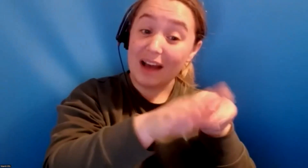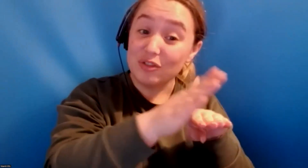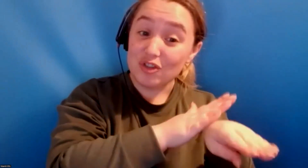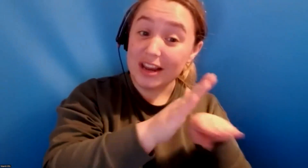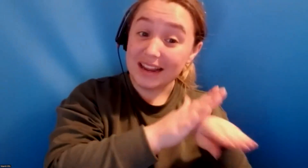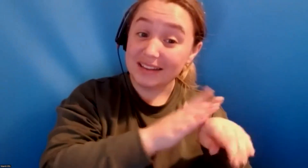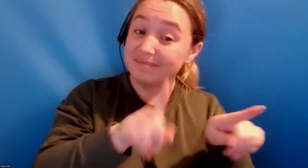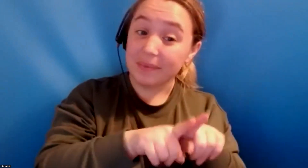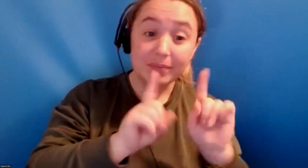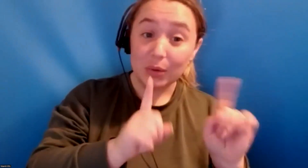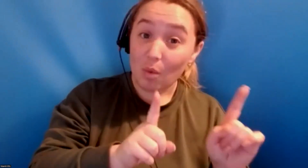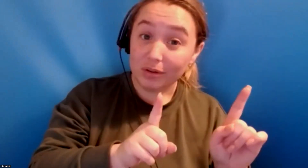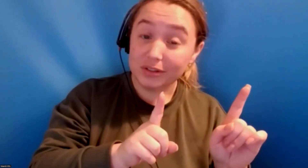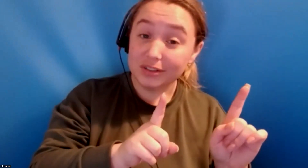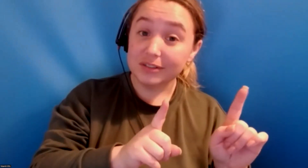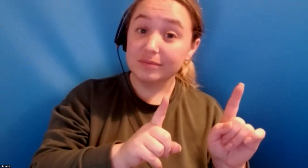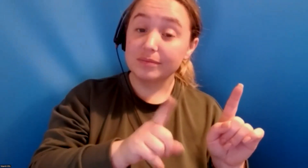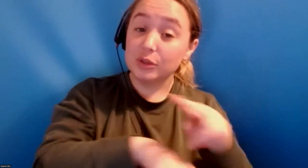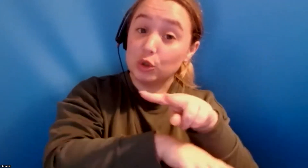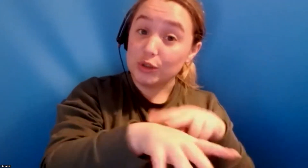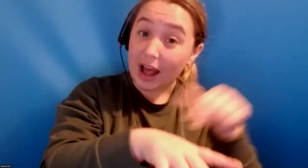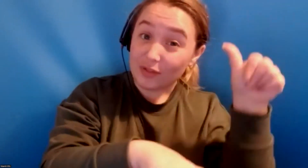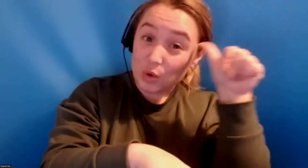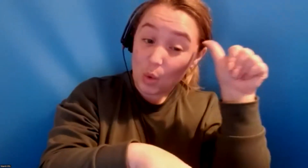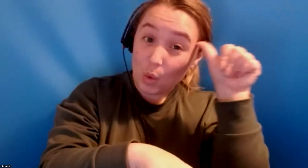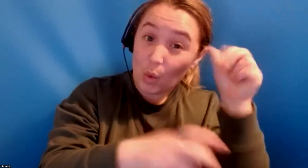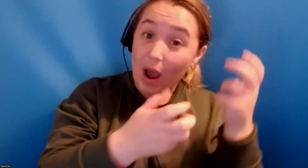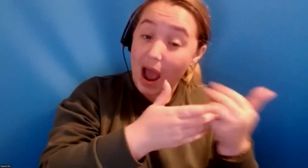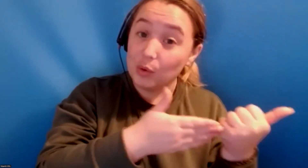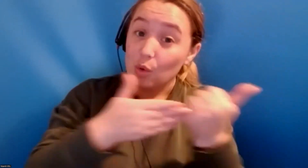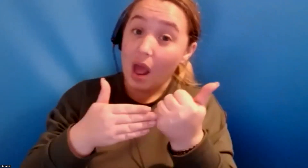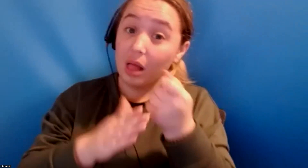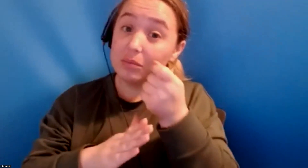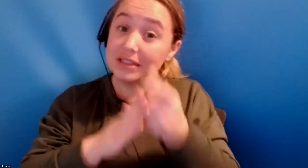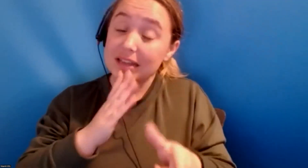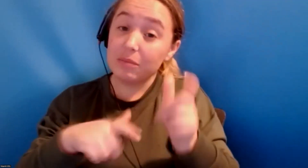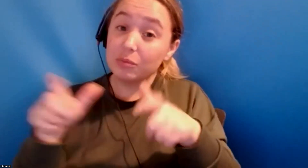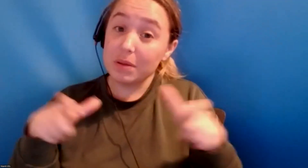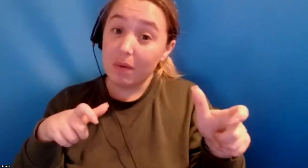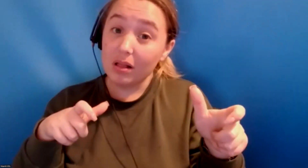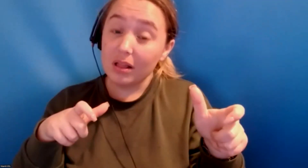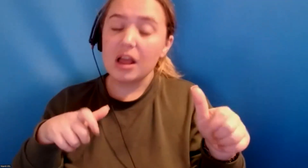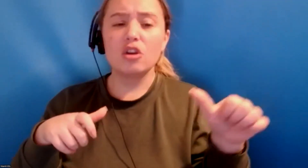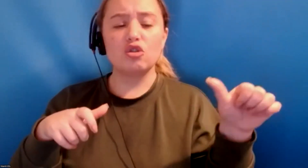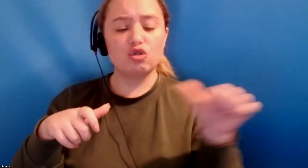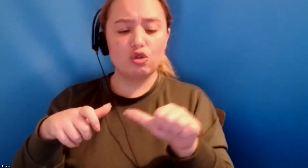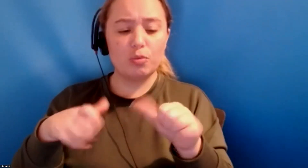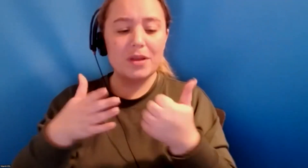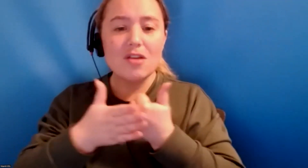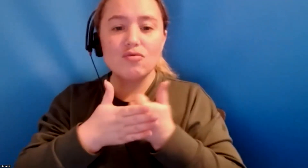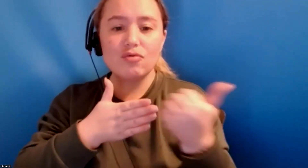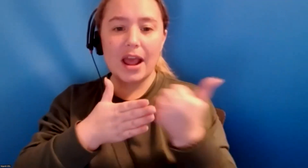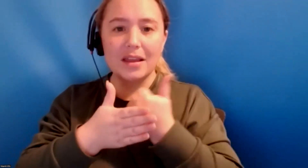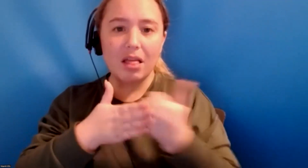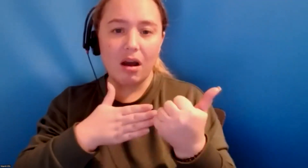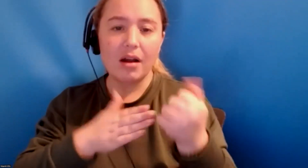disabled people? And actually, should there be a much higher and more regular focus on disability